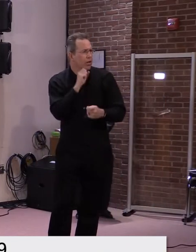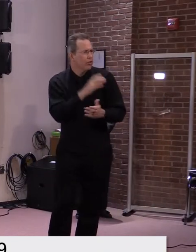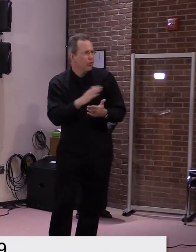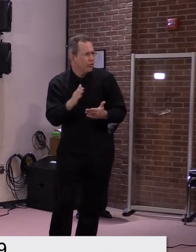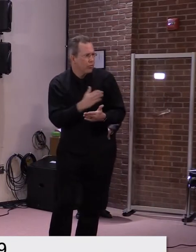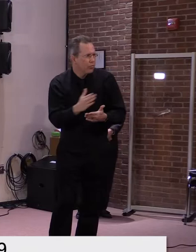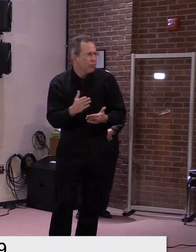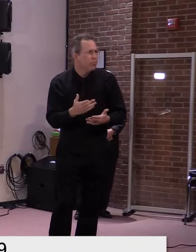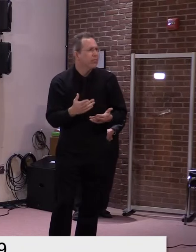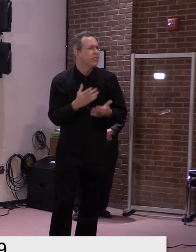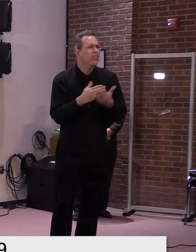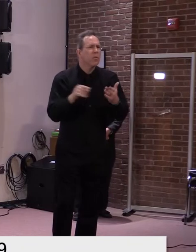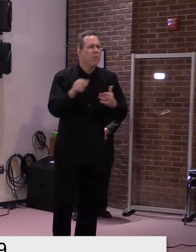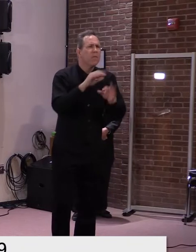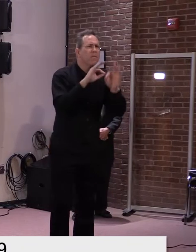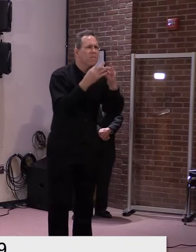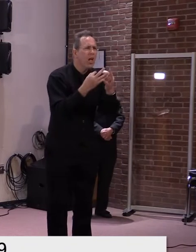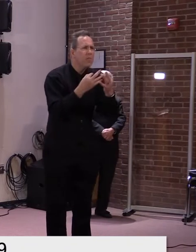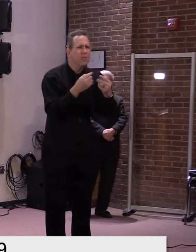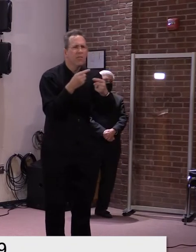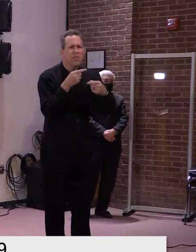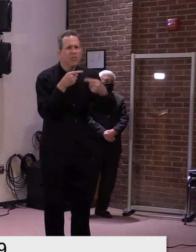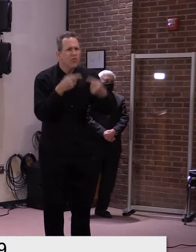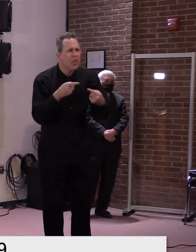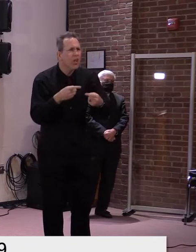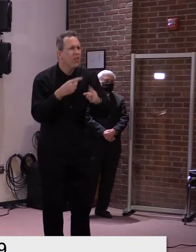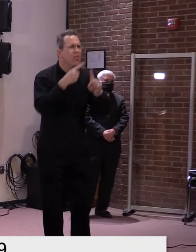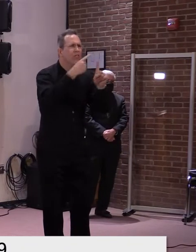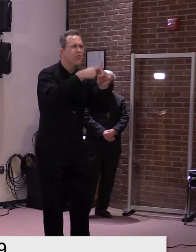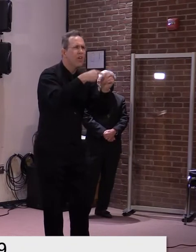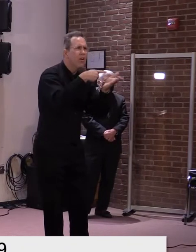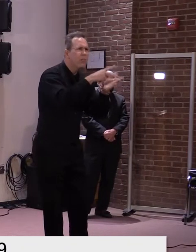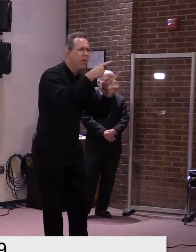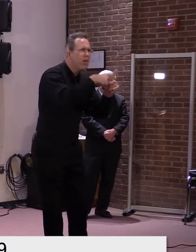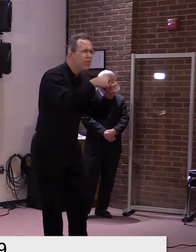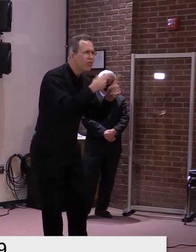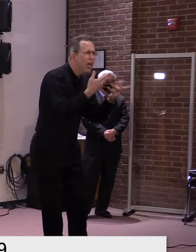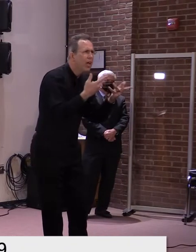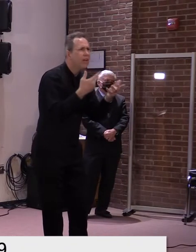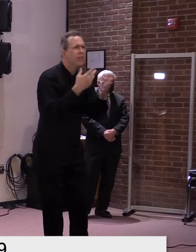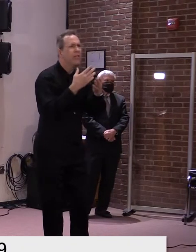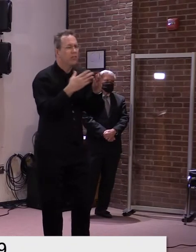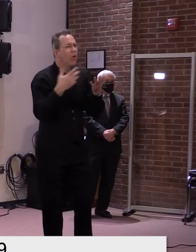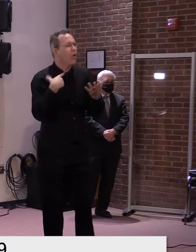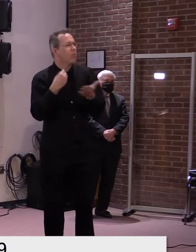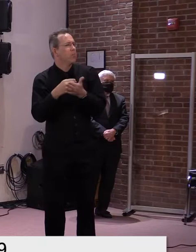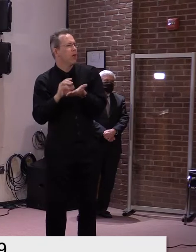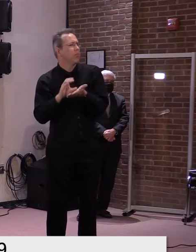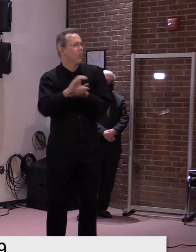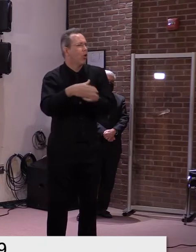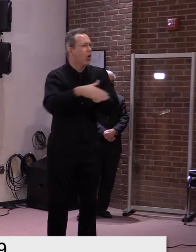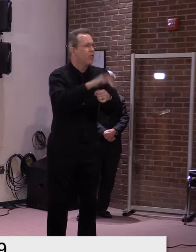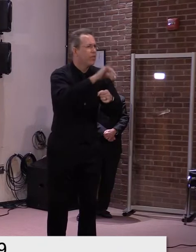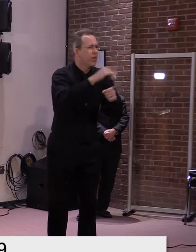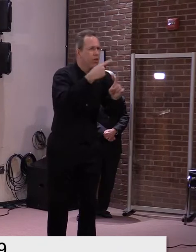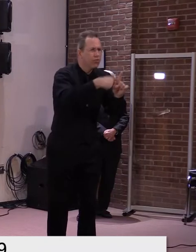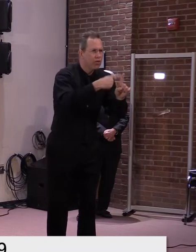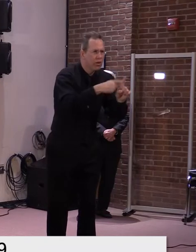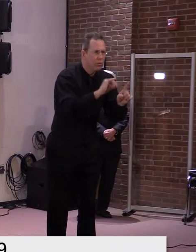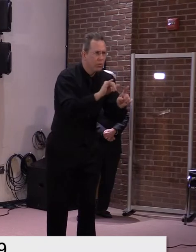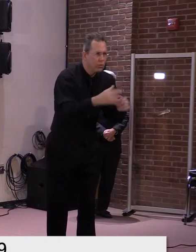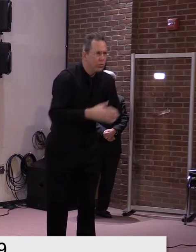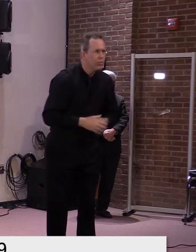payments, the American Rescue Plan provides funding for emergency assistance to help with these challenges, as well as an expansion